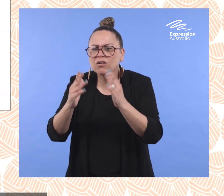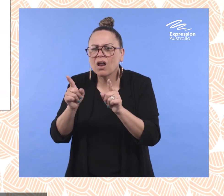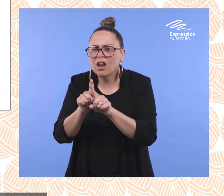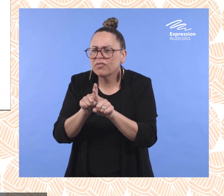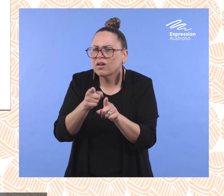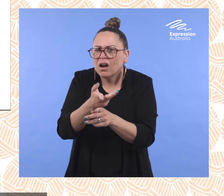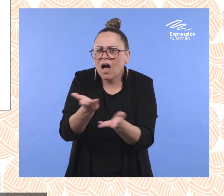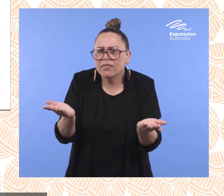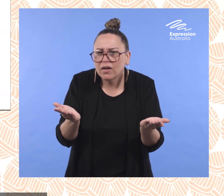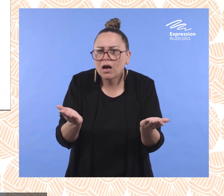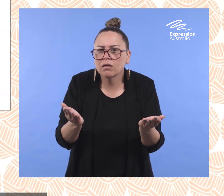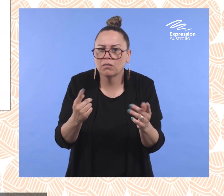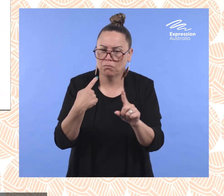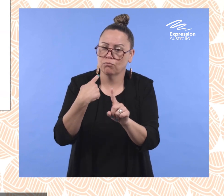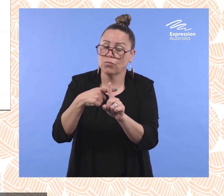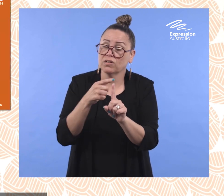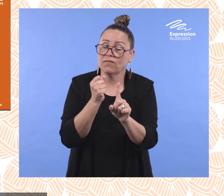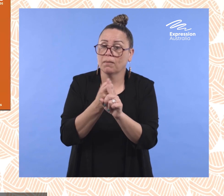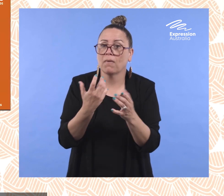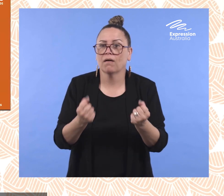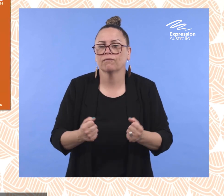housing, anything like that.